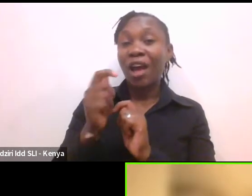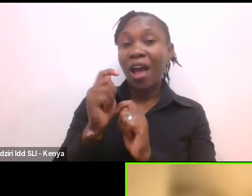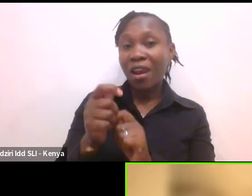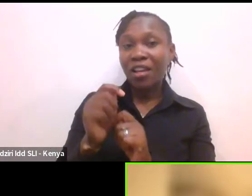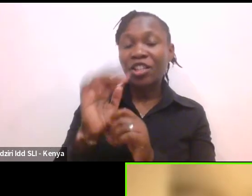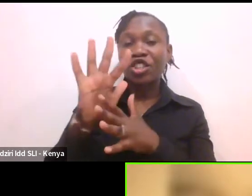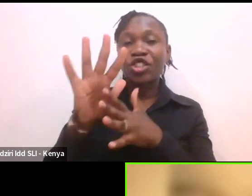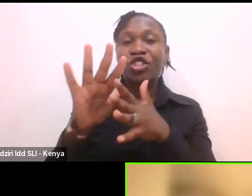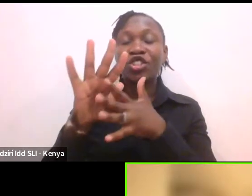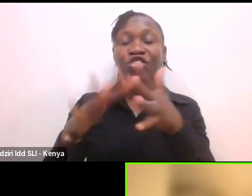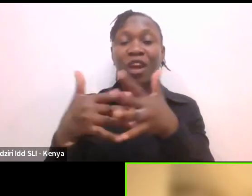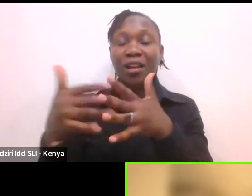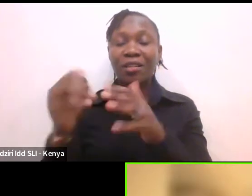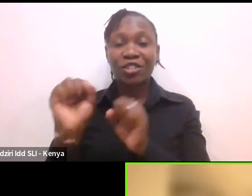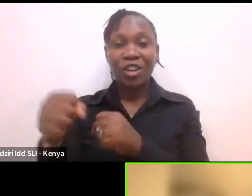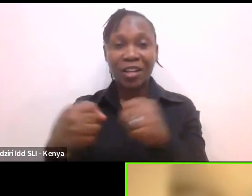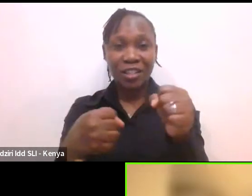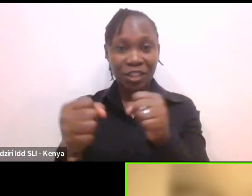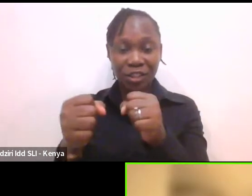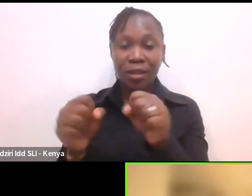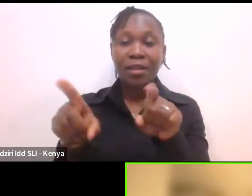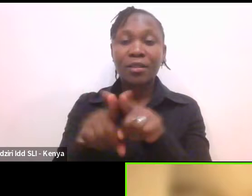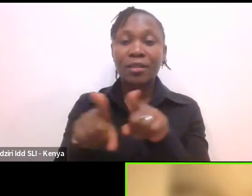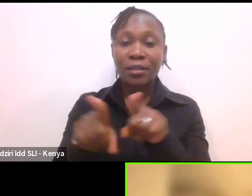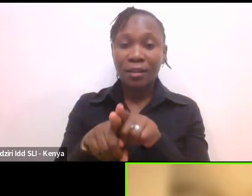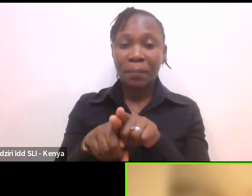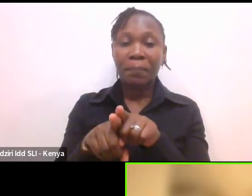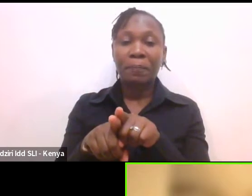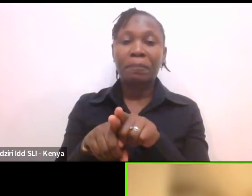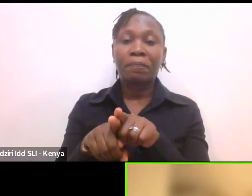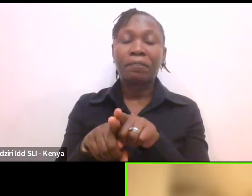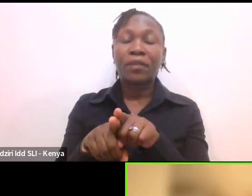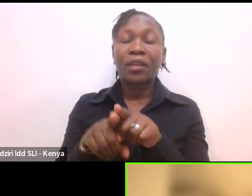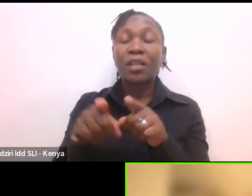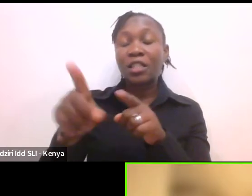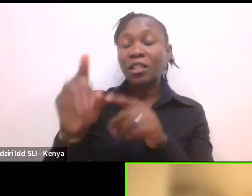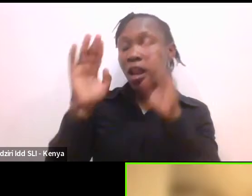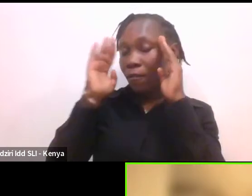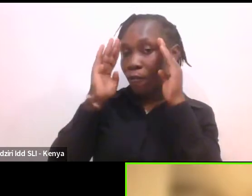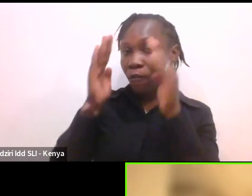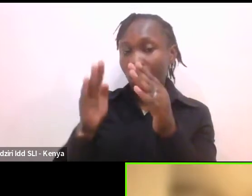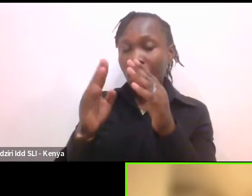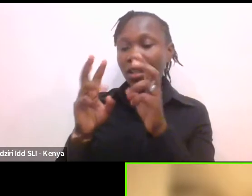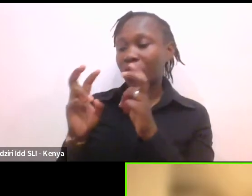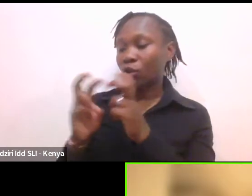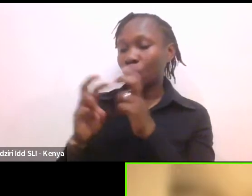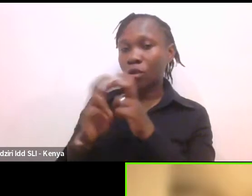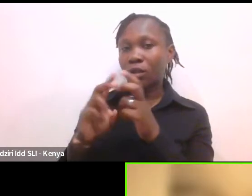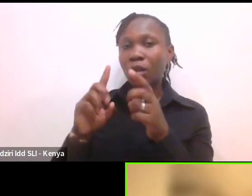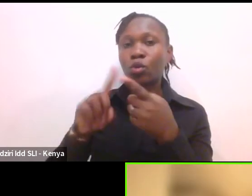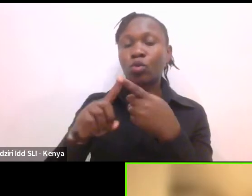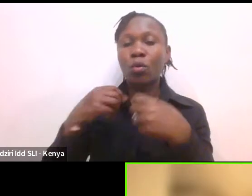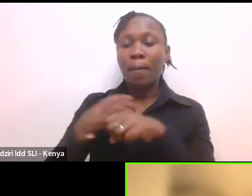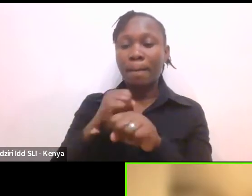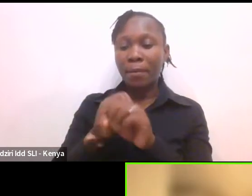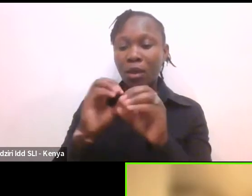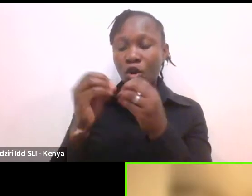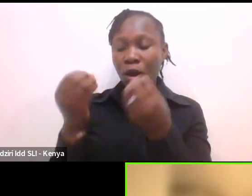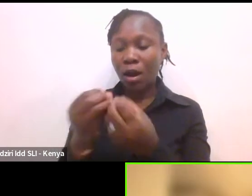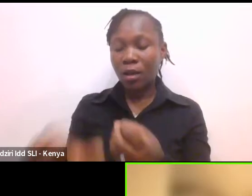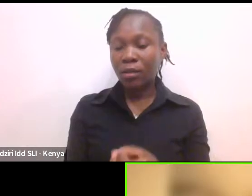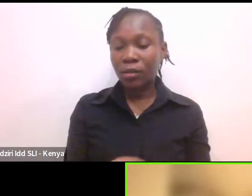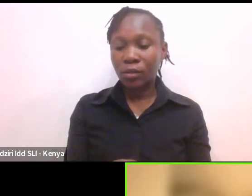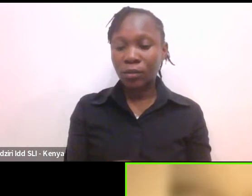extensive experience in global diversity and neurodiversity. She focuses her consulting on creating organizational systems for inclusion